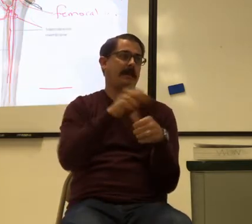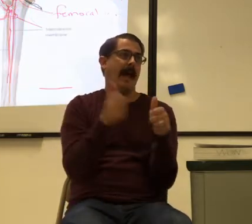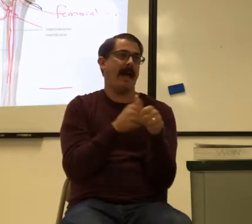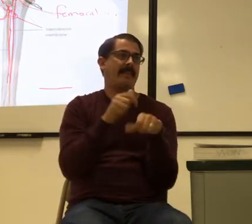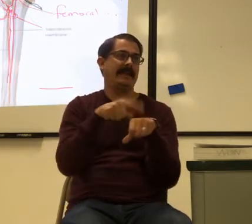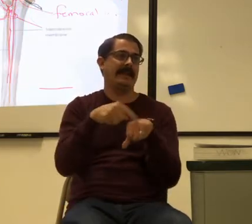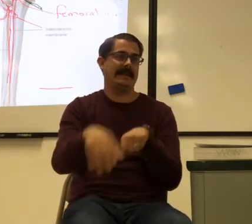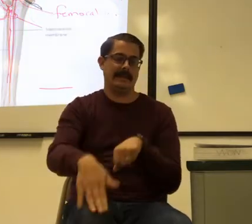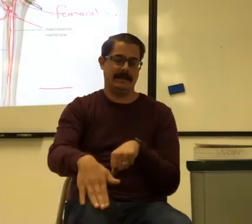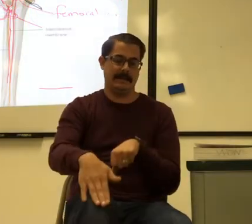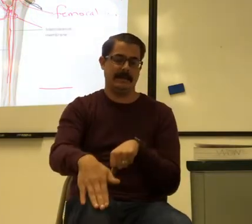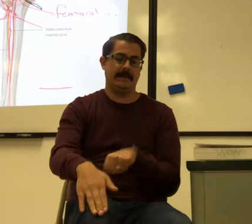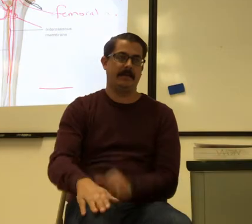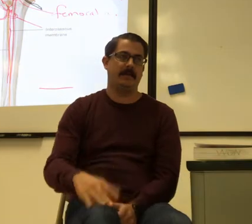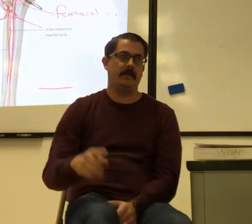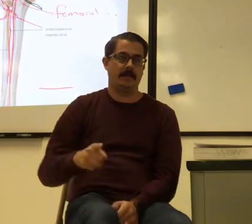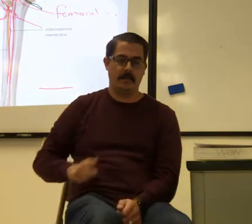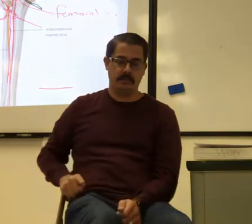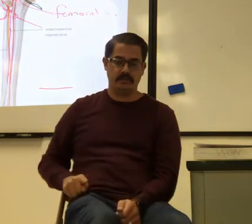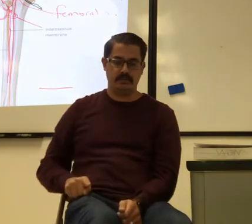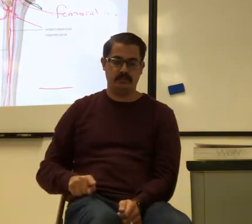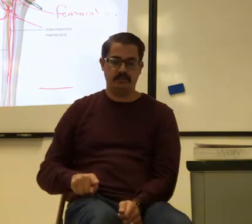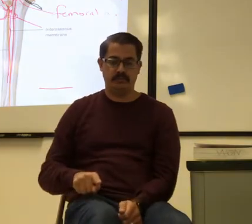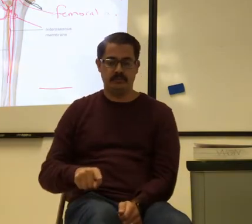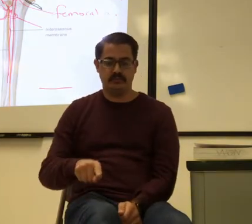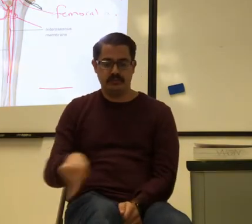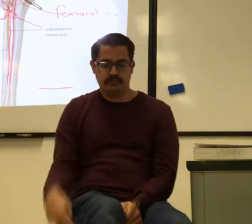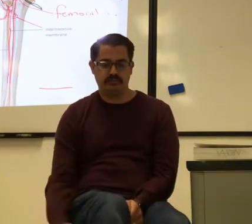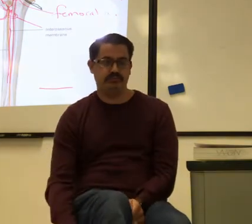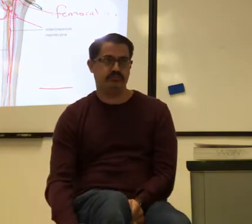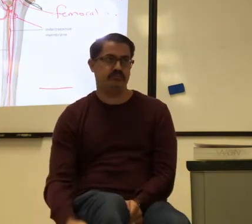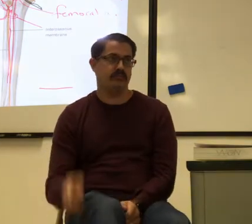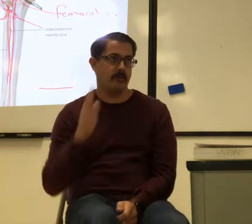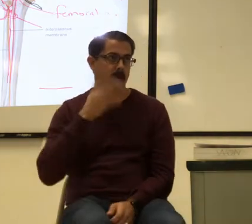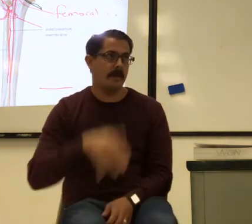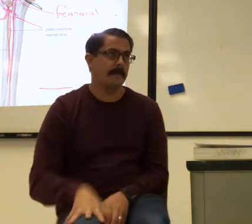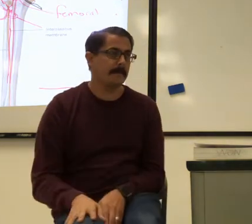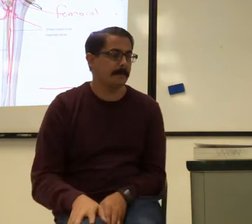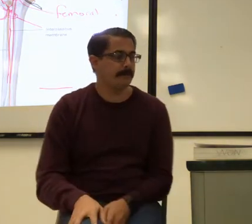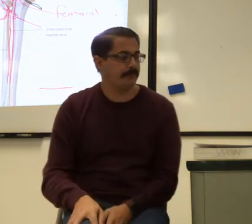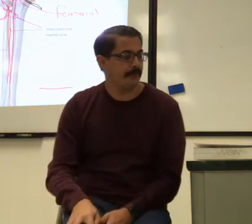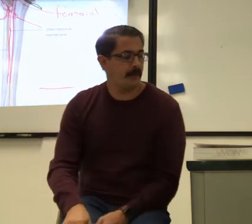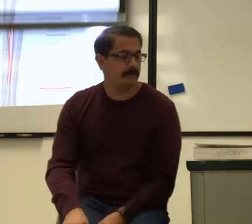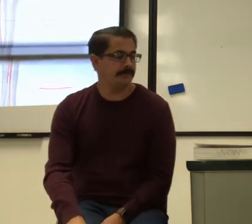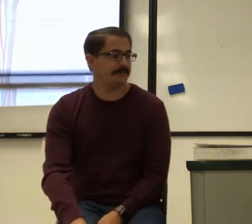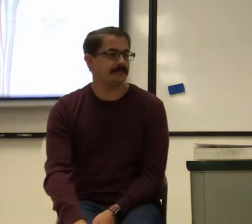So in this picture here, let me pull the slide down there.